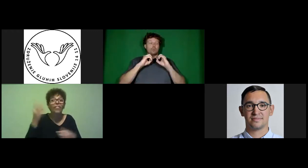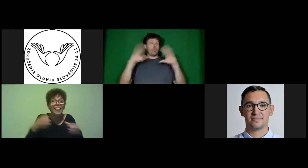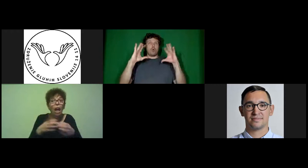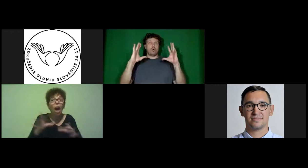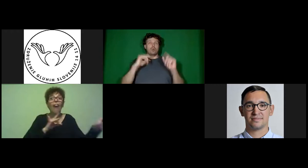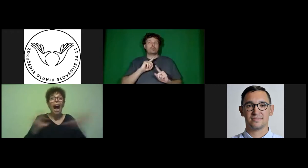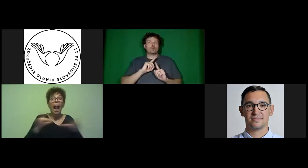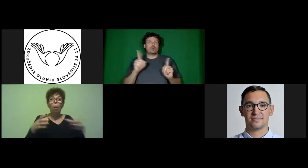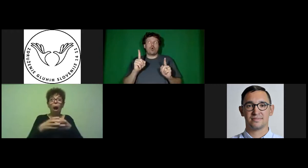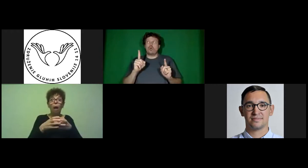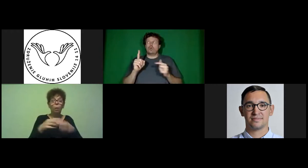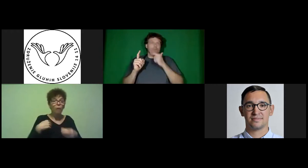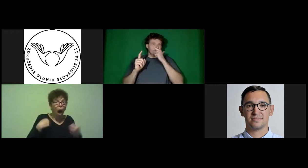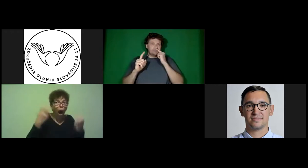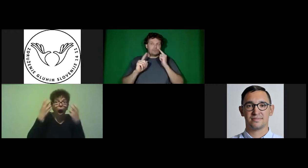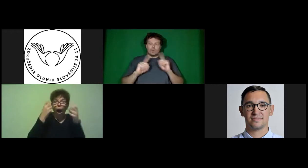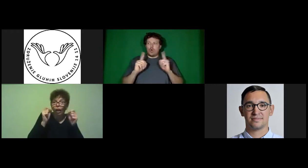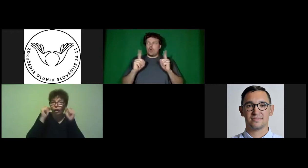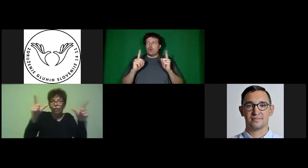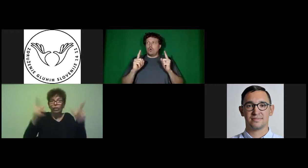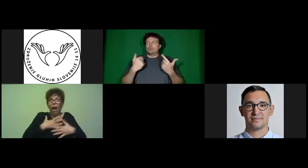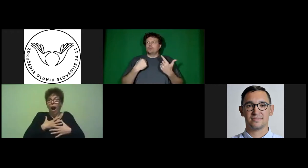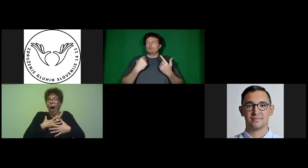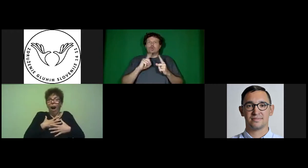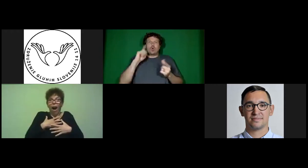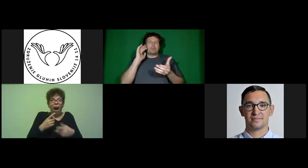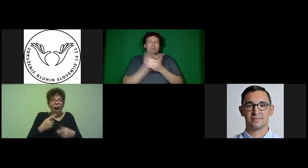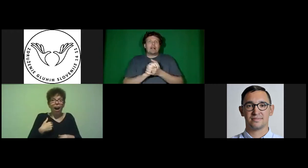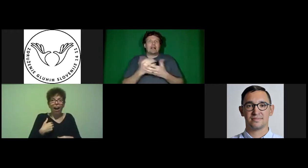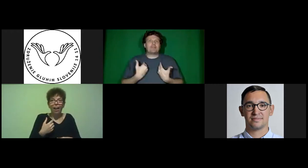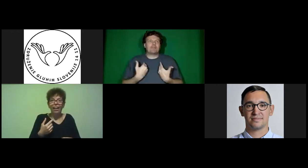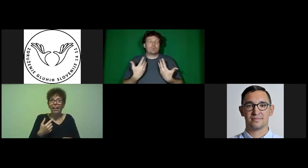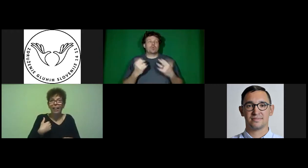you're selected for the national Slovenian youth team. And I was so shocked.